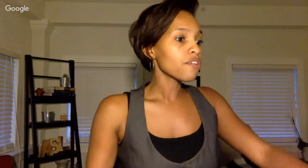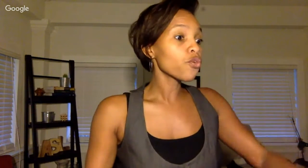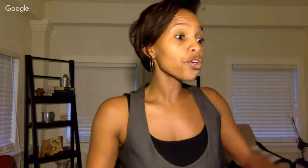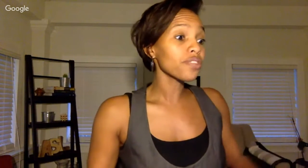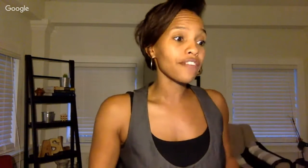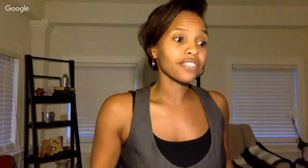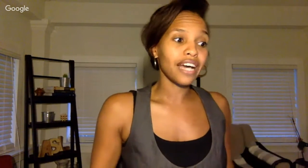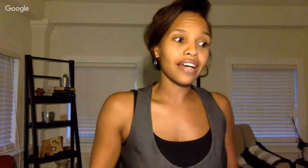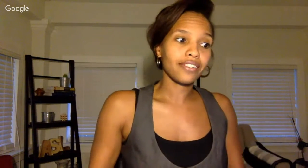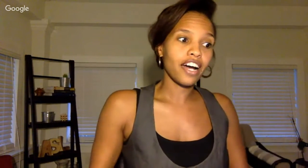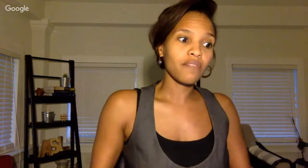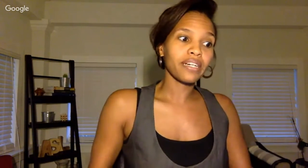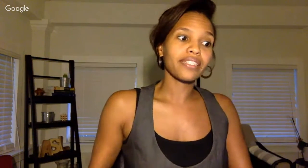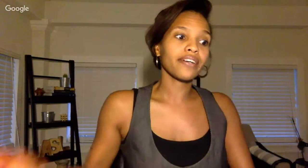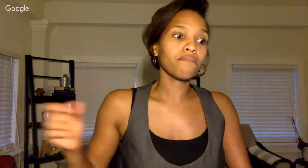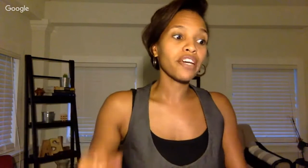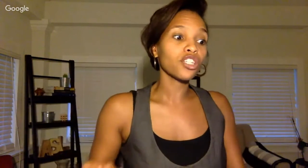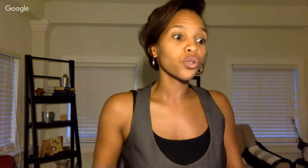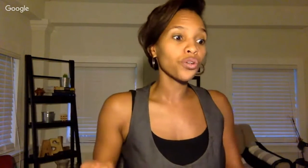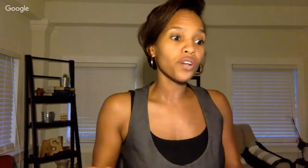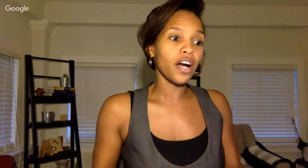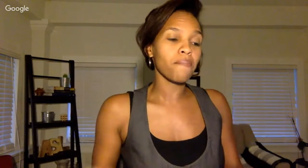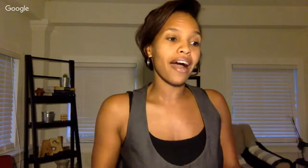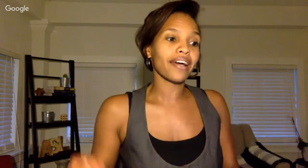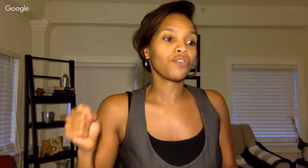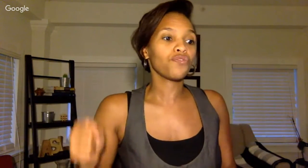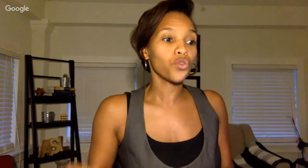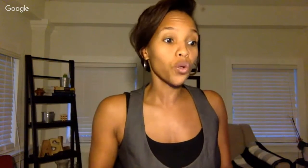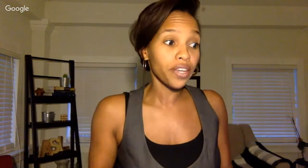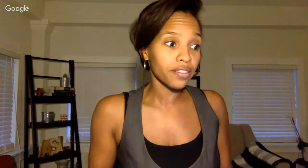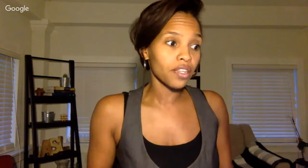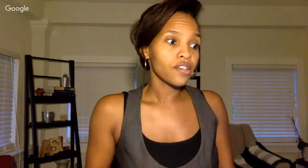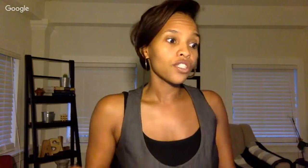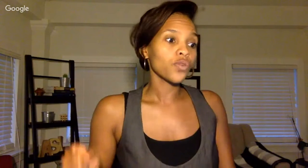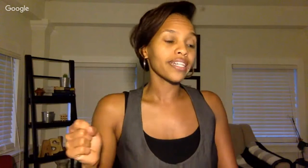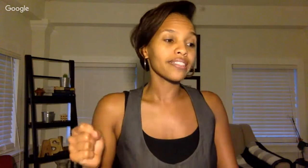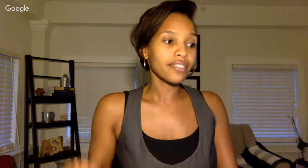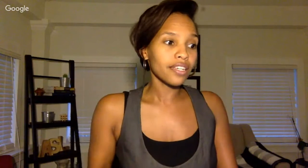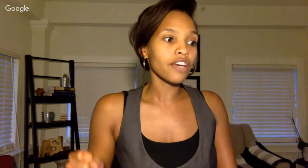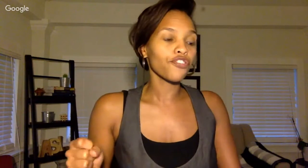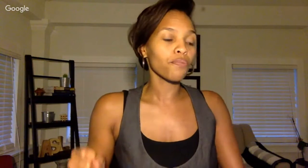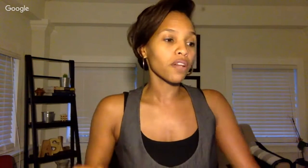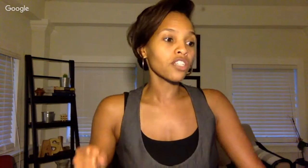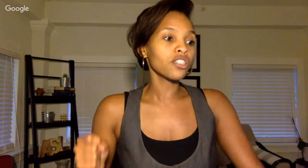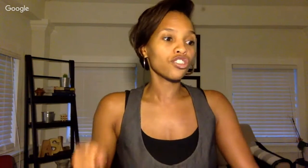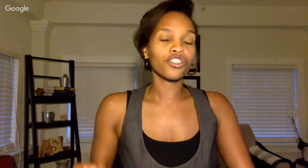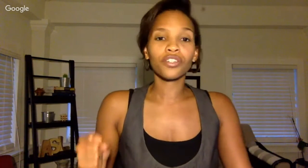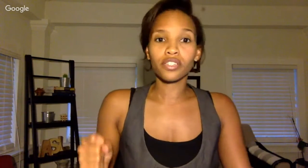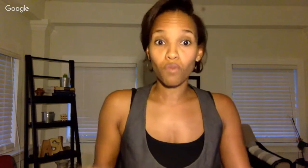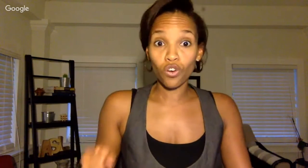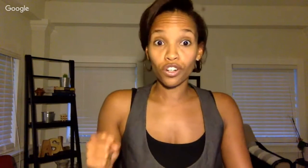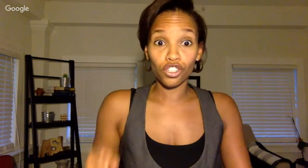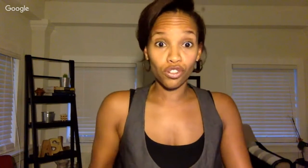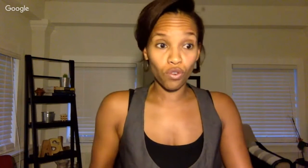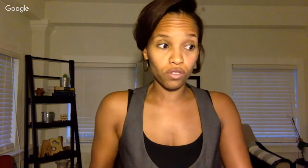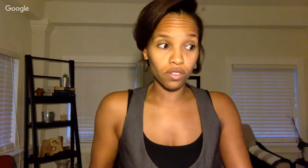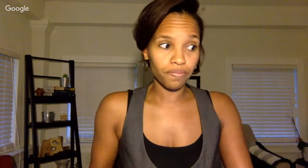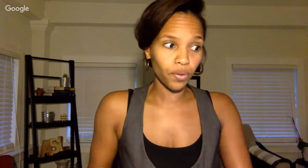Before you left last time, I said, make sure you come back in 4 weeks so I can see if your blood sugar is more controlled.